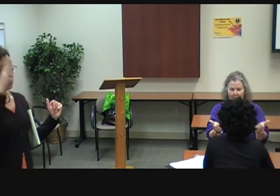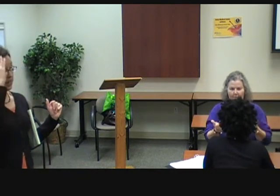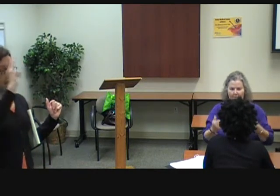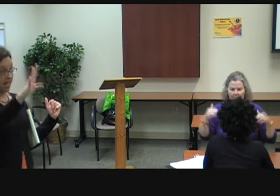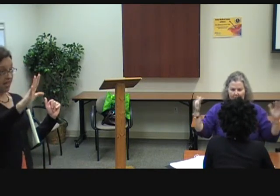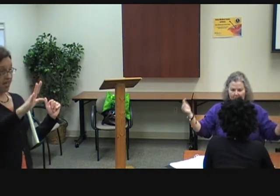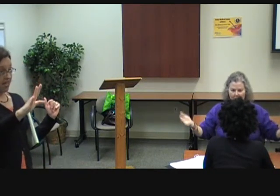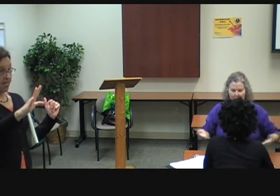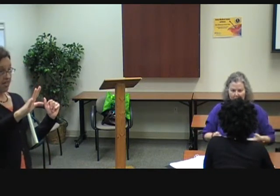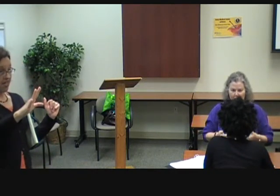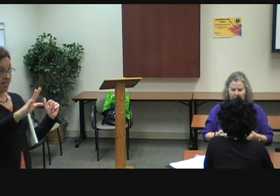like,